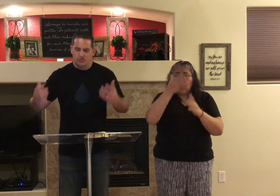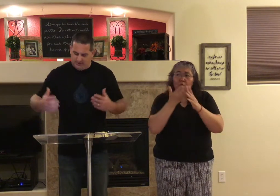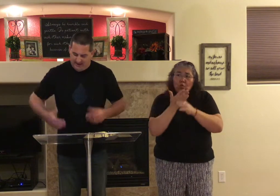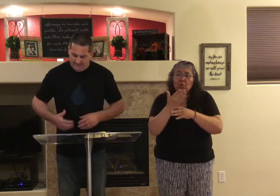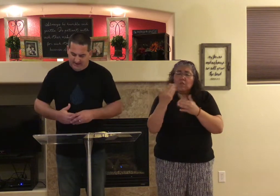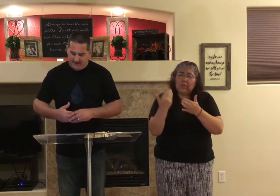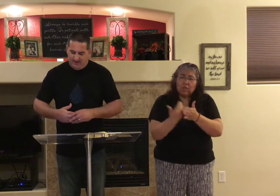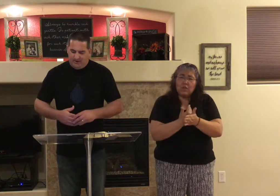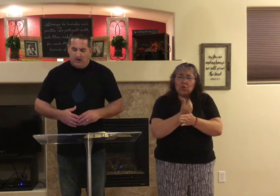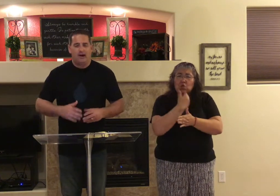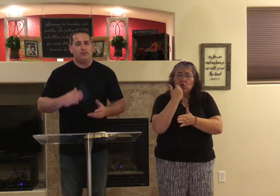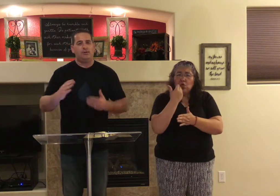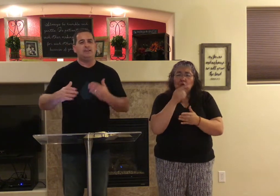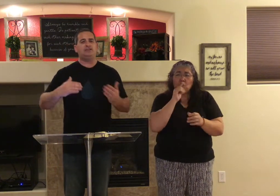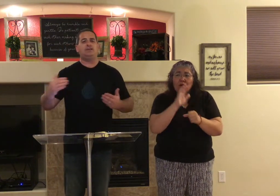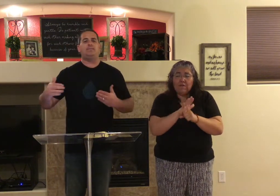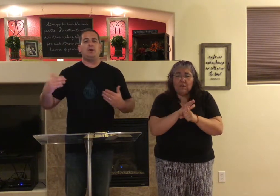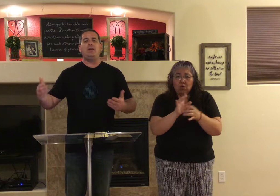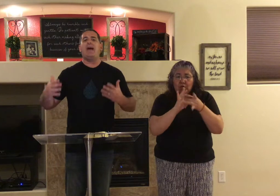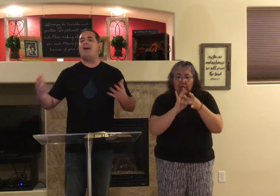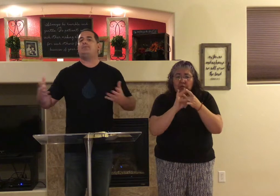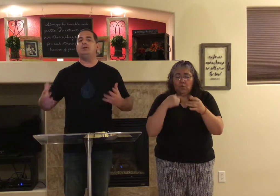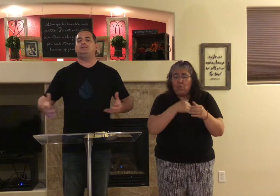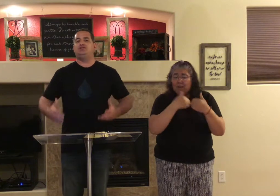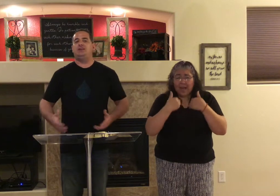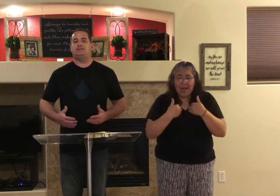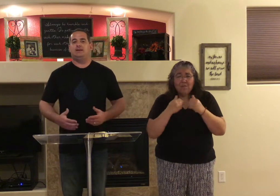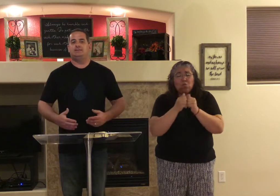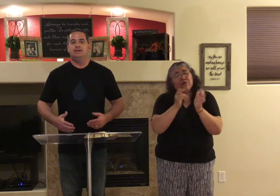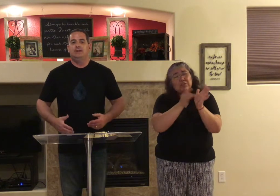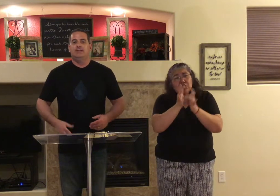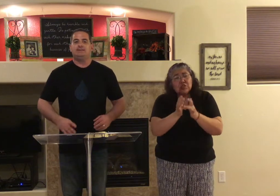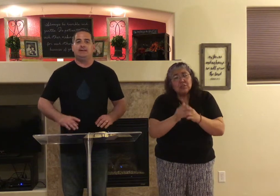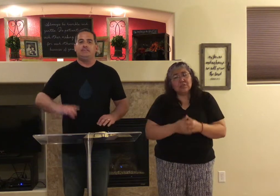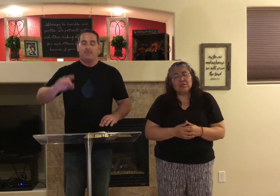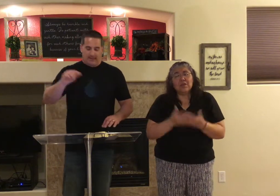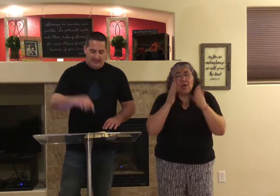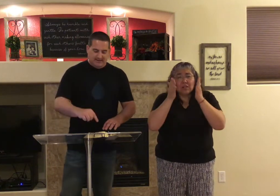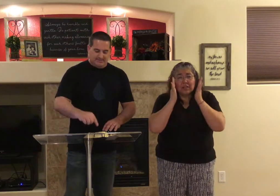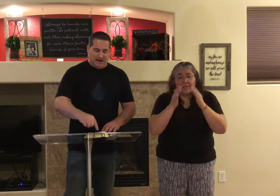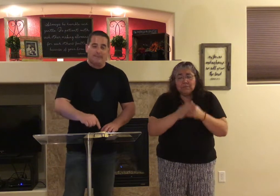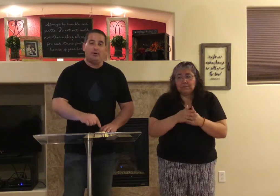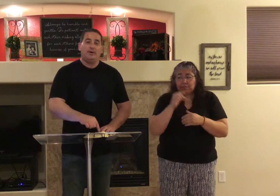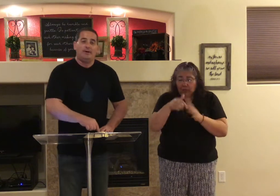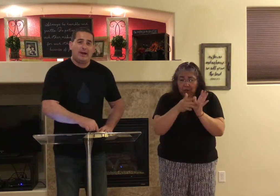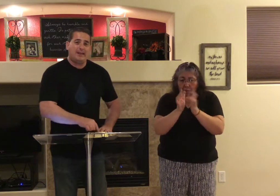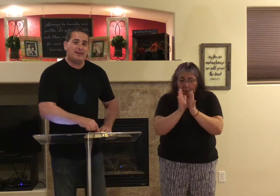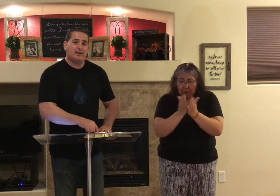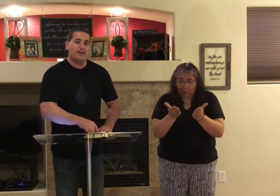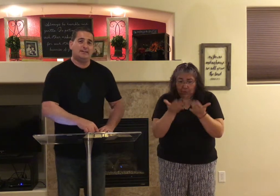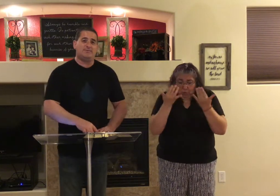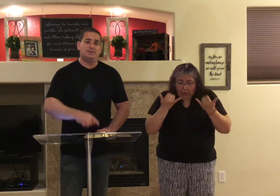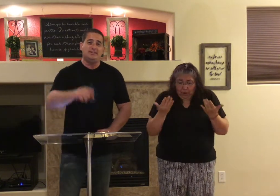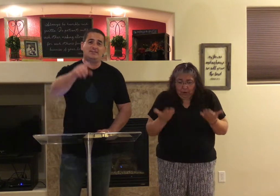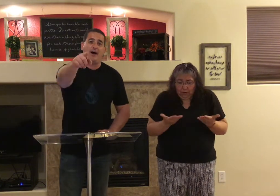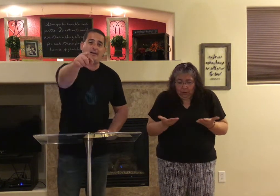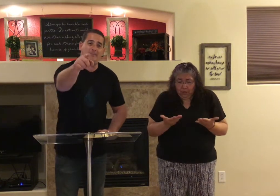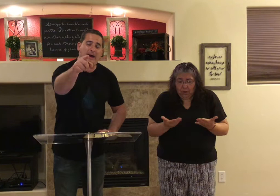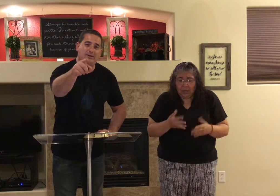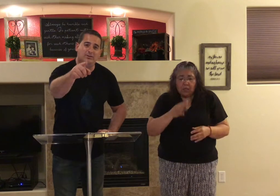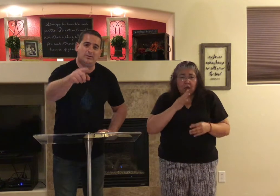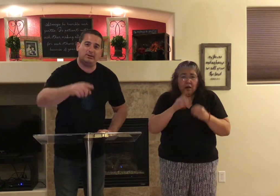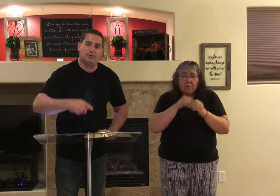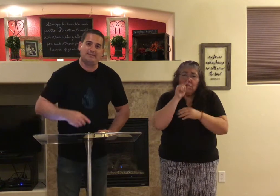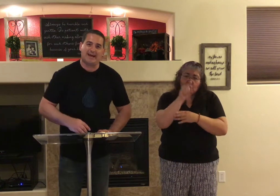the new covenant relationship that we have with Jesus. Listen, in this Bible, right here in this verse, he's